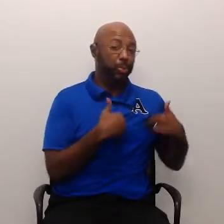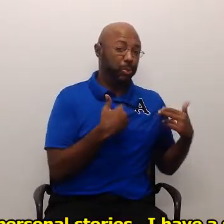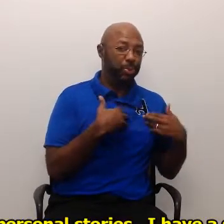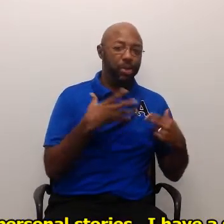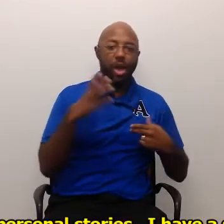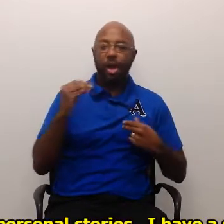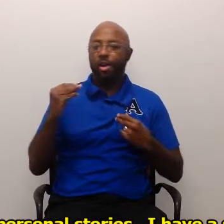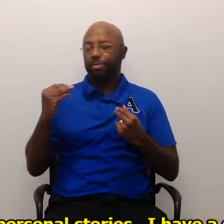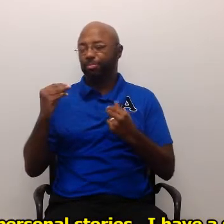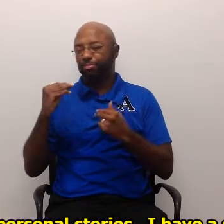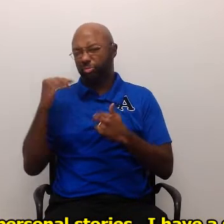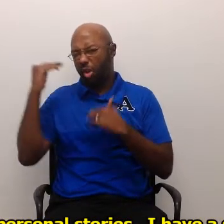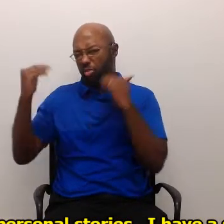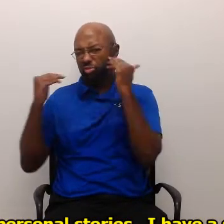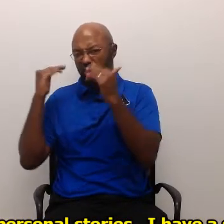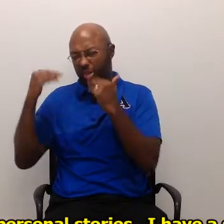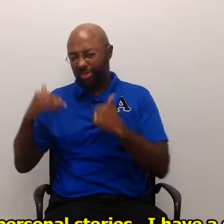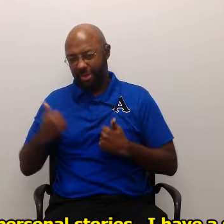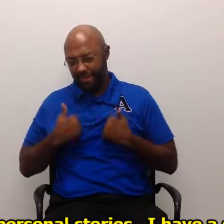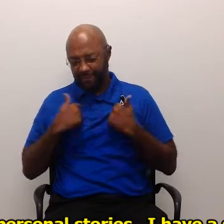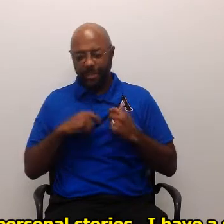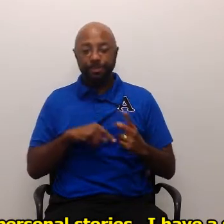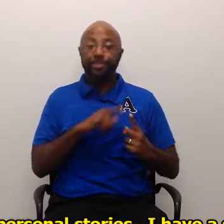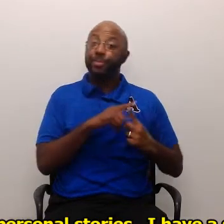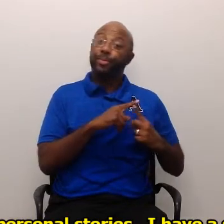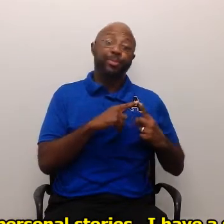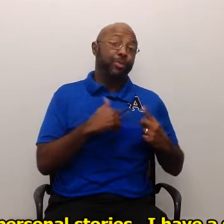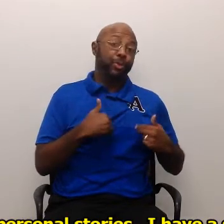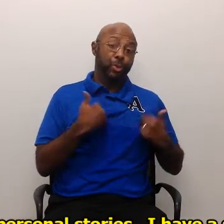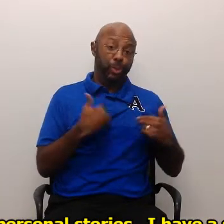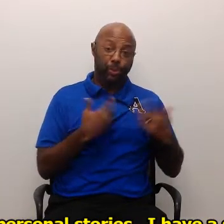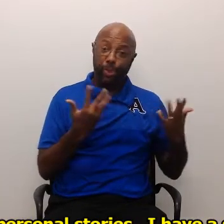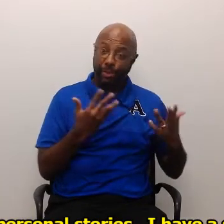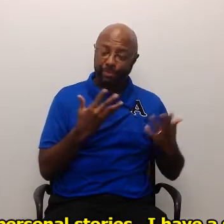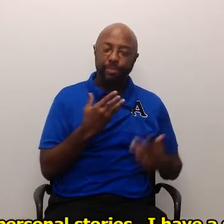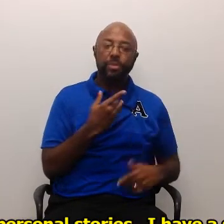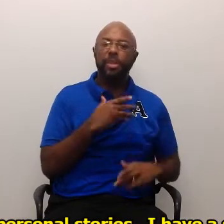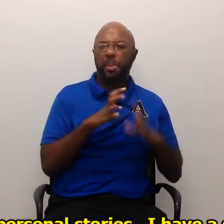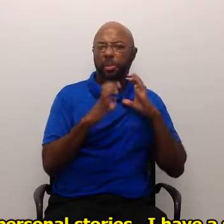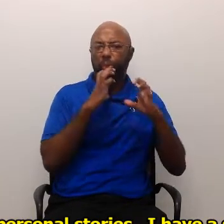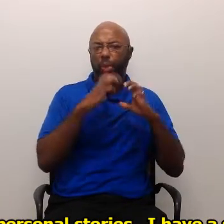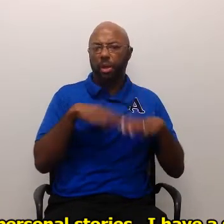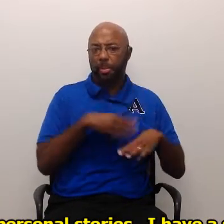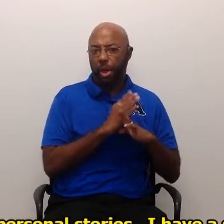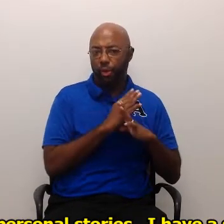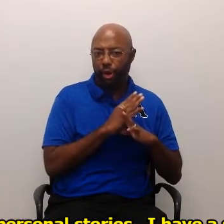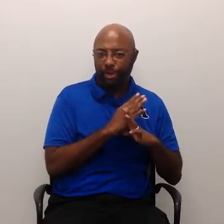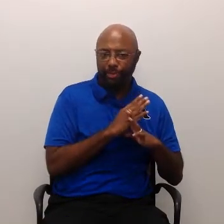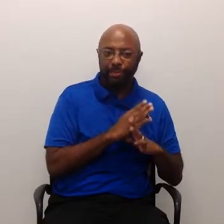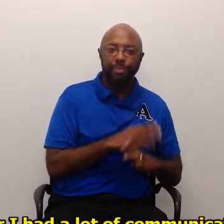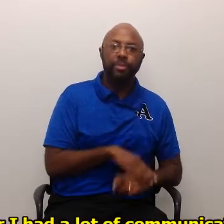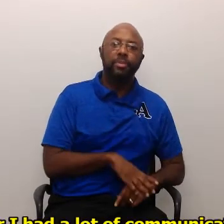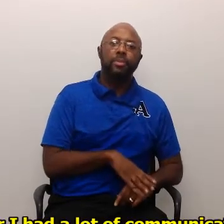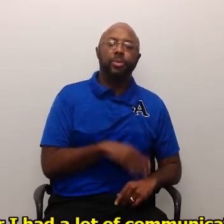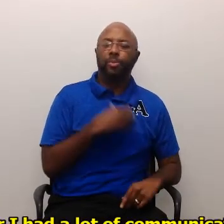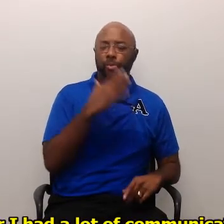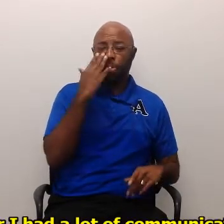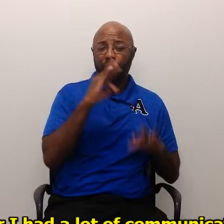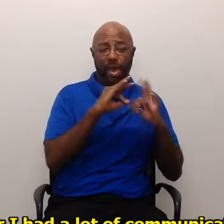I'm going to tell two personal stories. I have a story from when I was younger and a story from when I was an adult. When I was younger, I had a